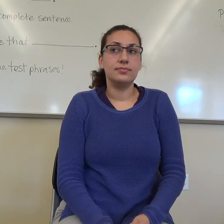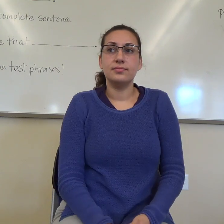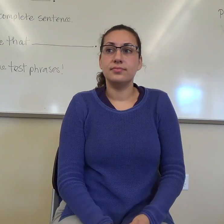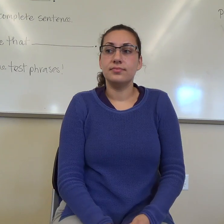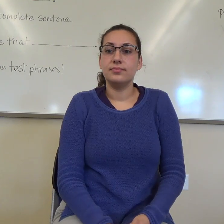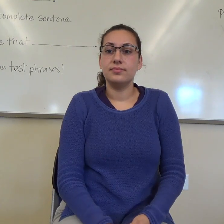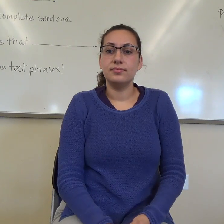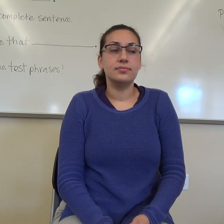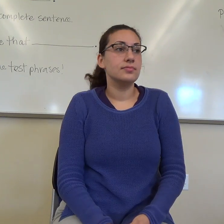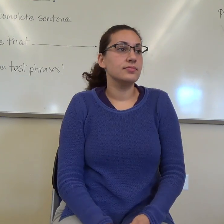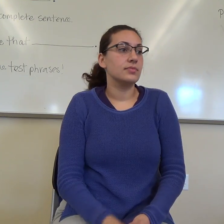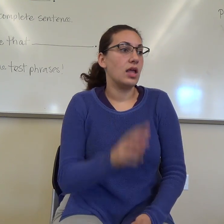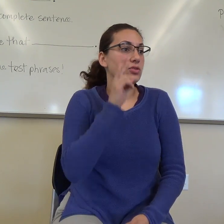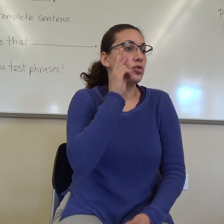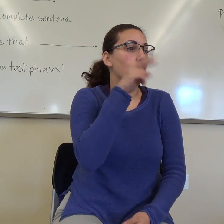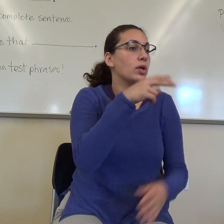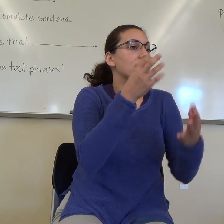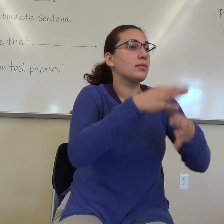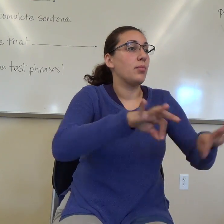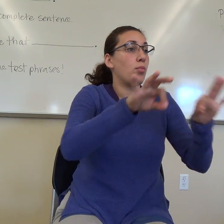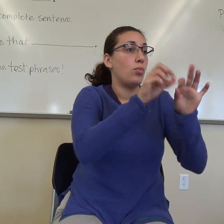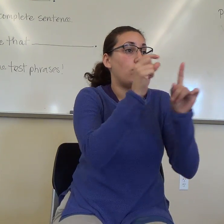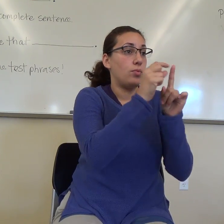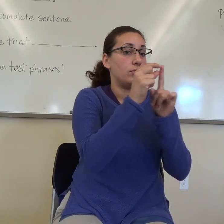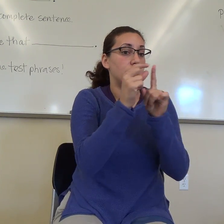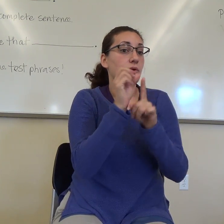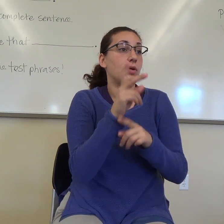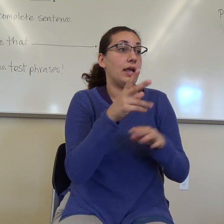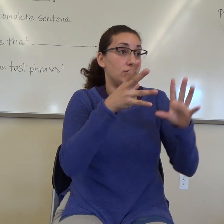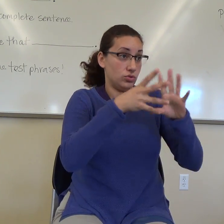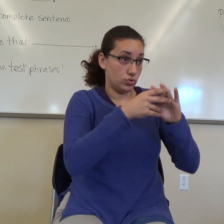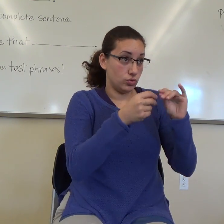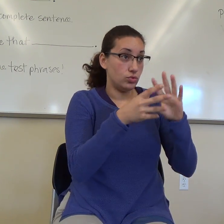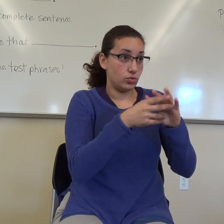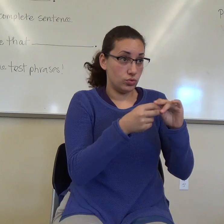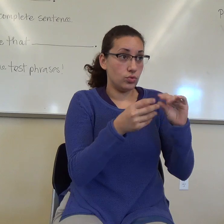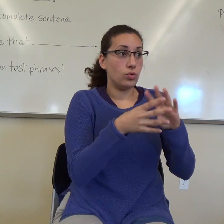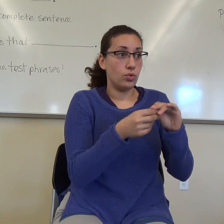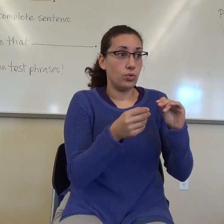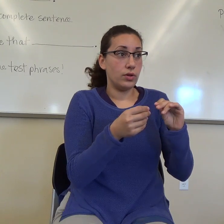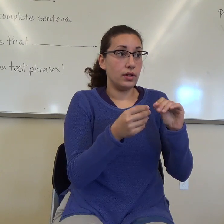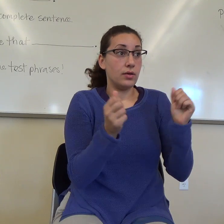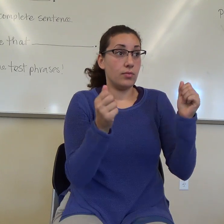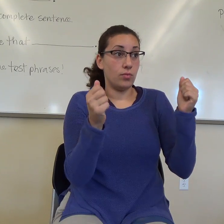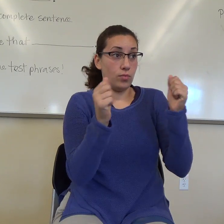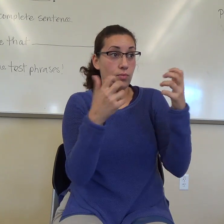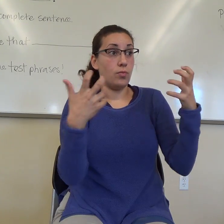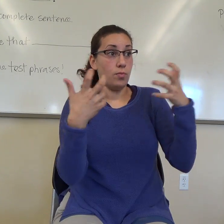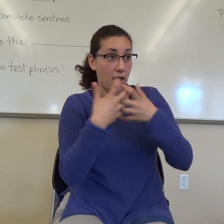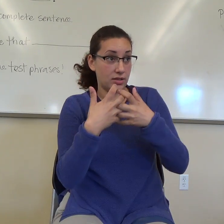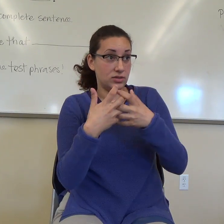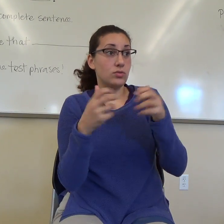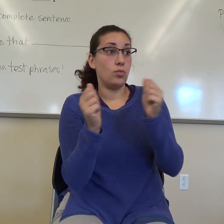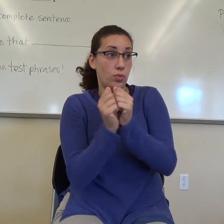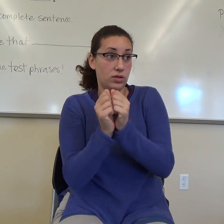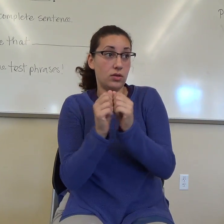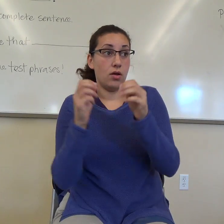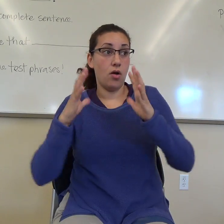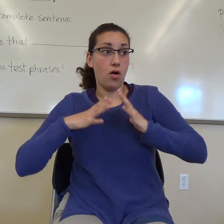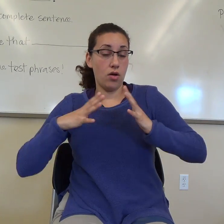our key thing here. The story behind the holiday, however. Remember one